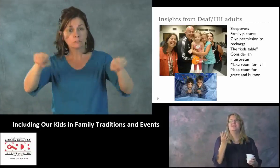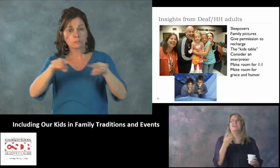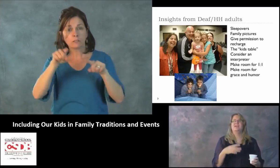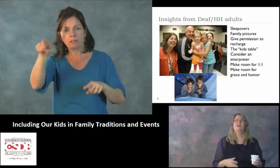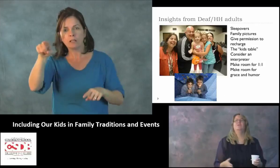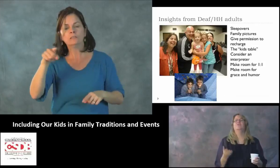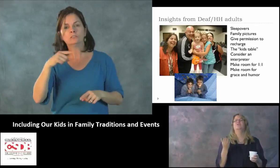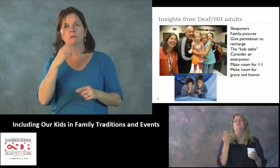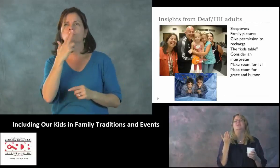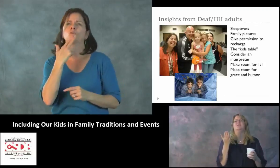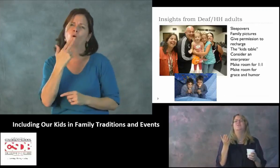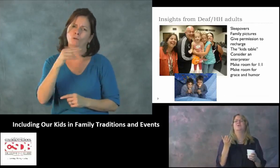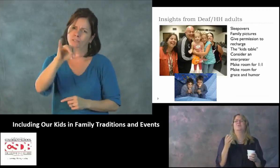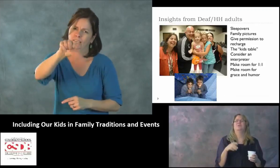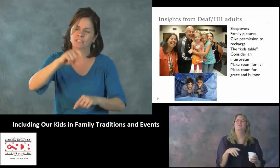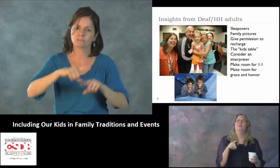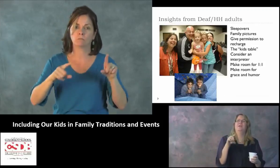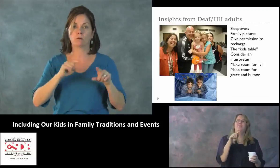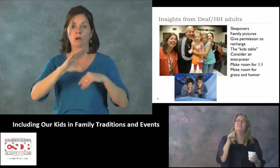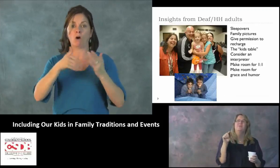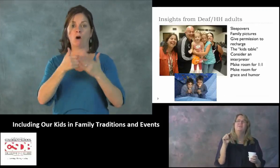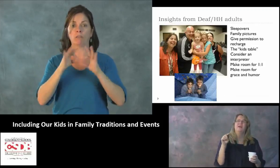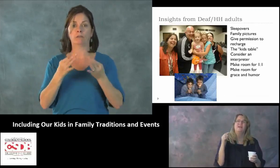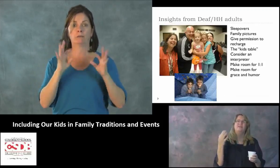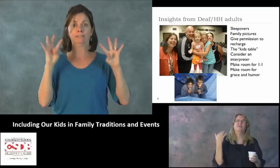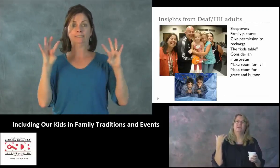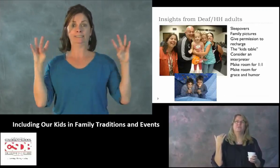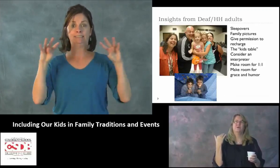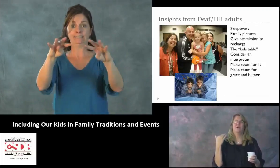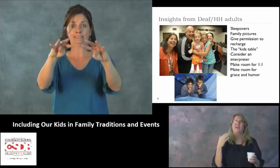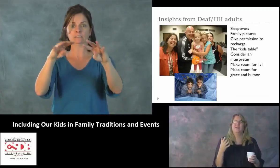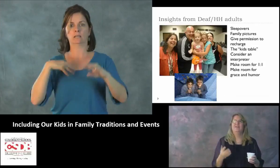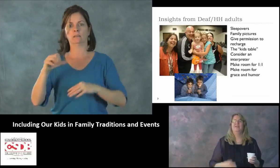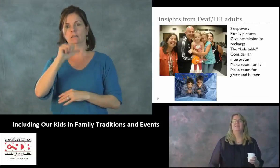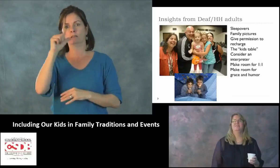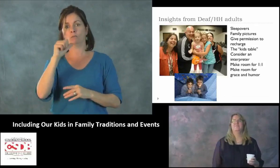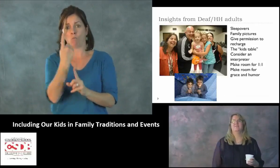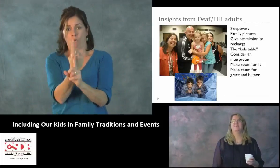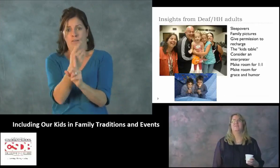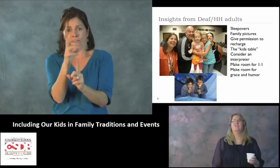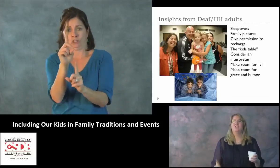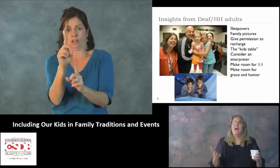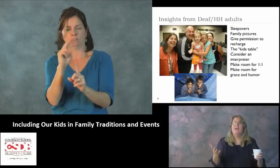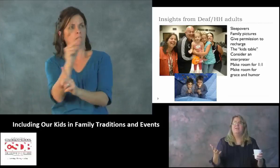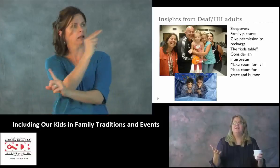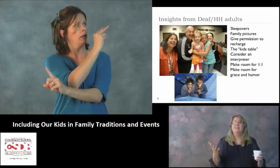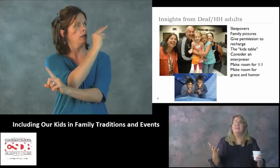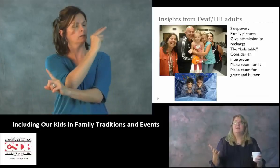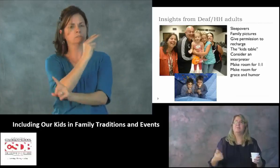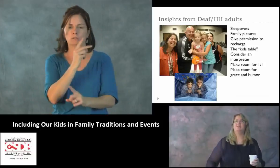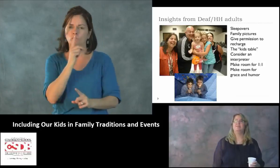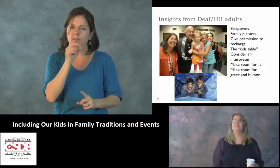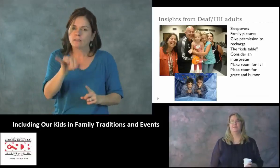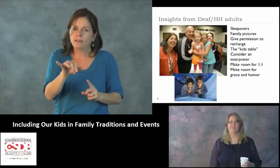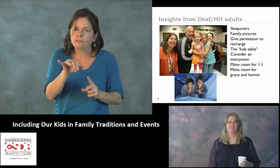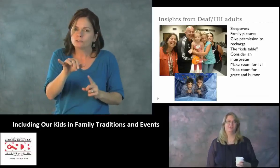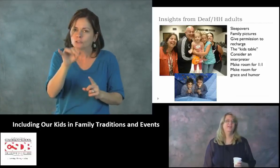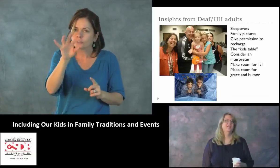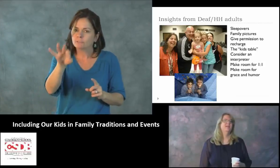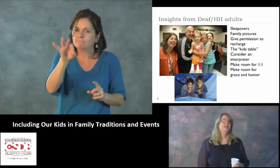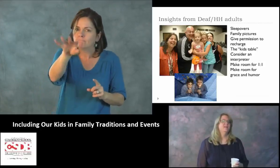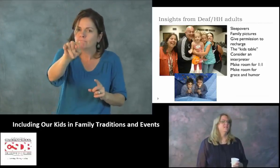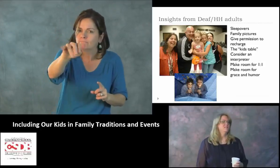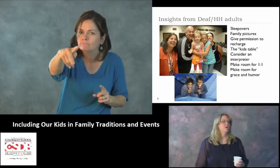you can see, of course, she's adorable, but everyone's kind of looking one way, except for the child, the centerpiece of the